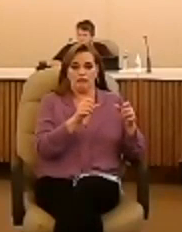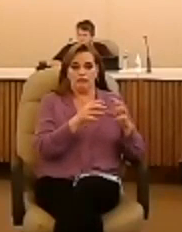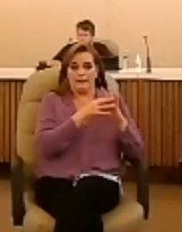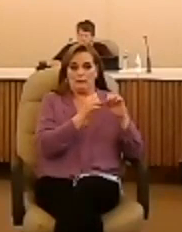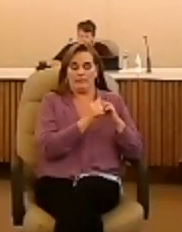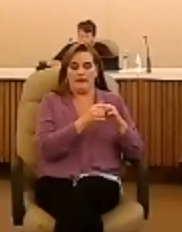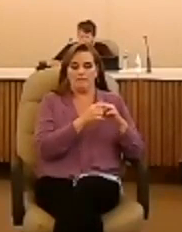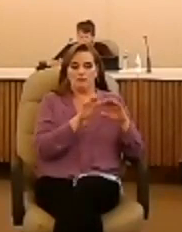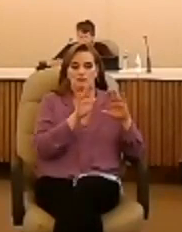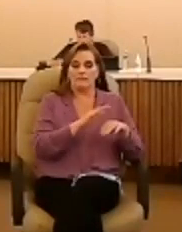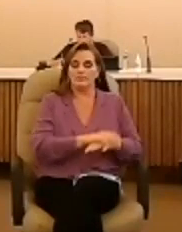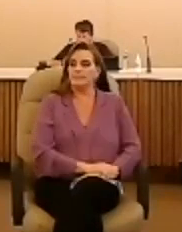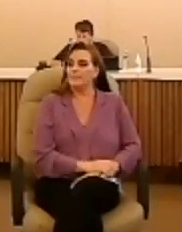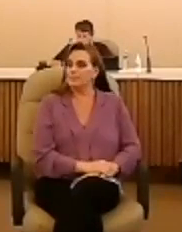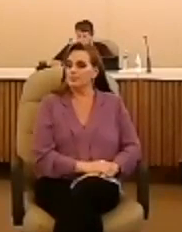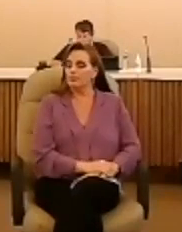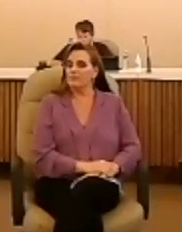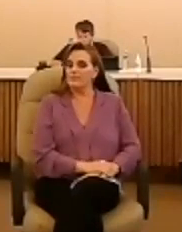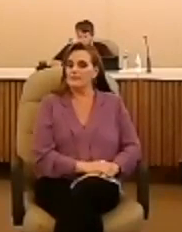sounds good. Thank you. Okay.